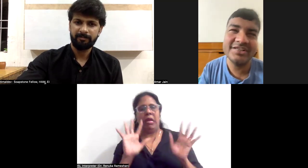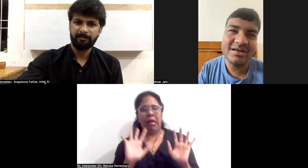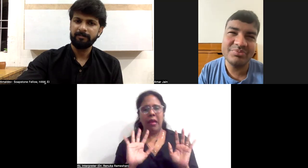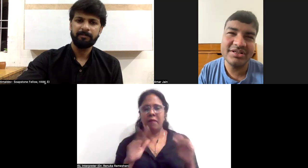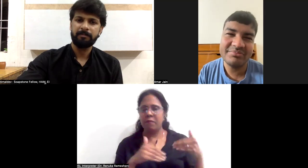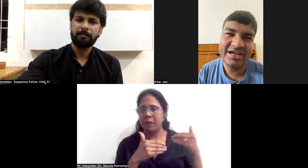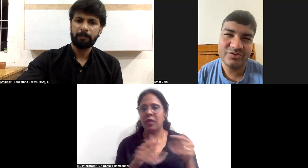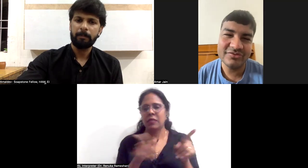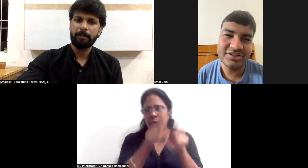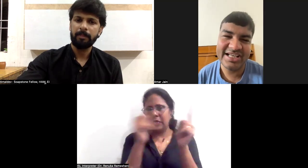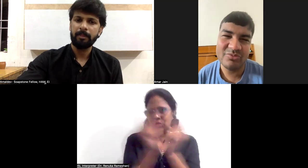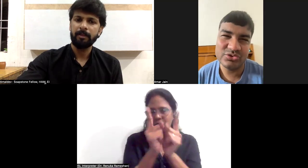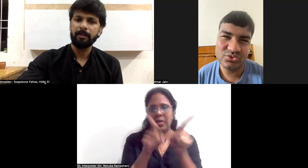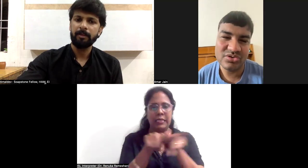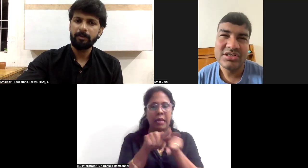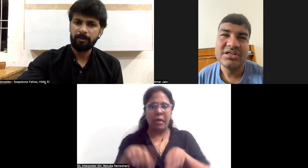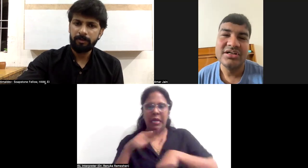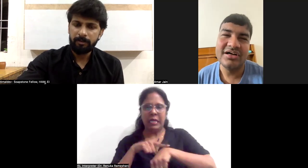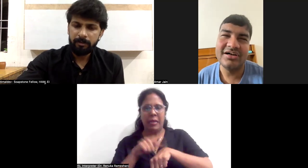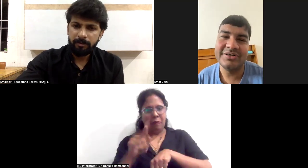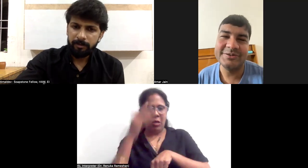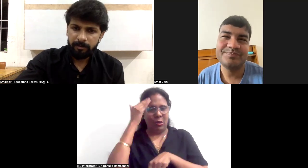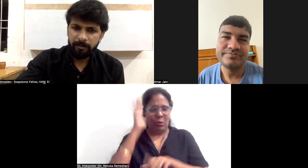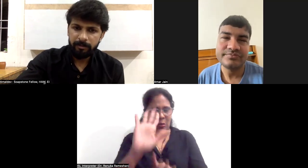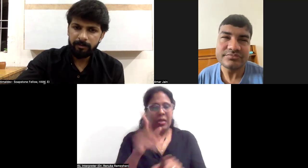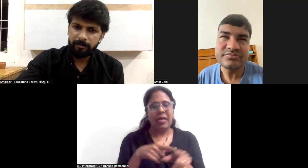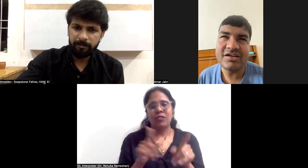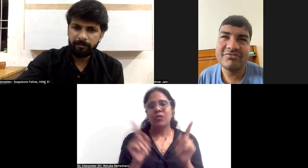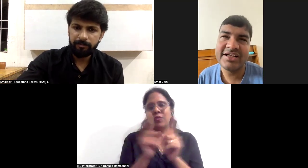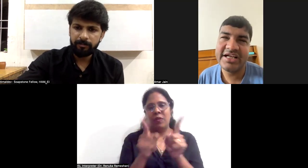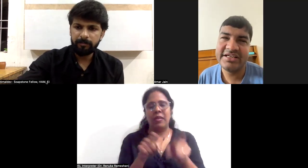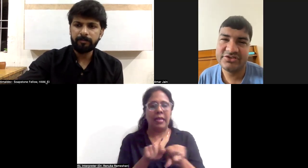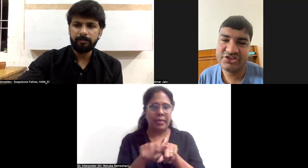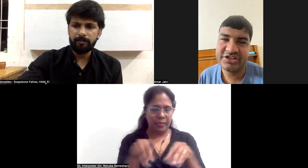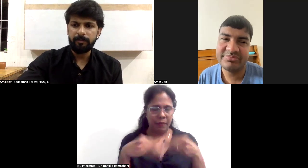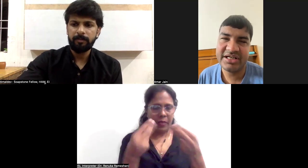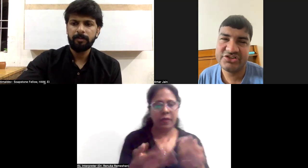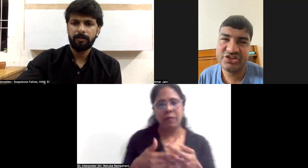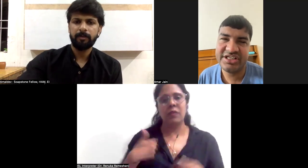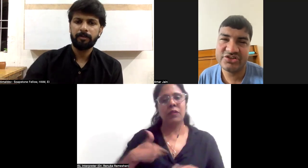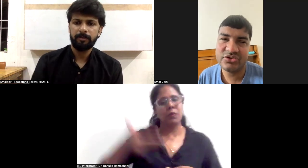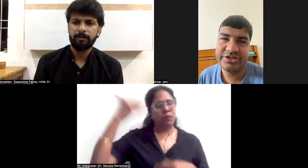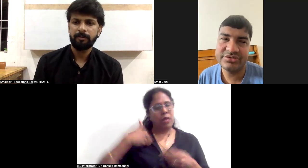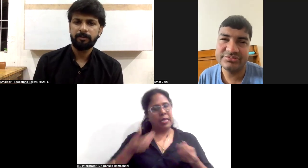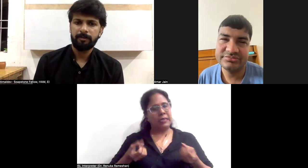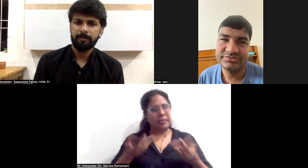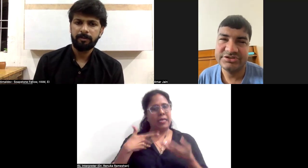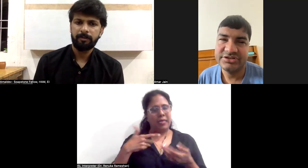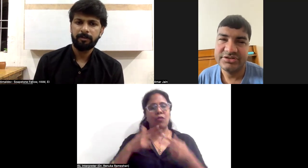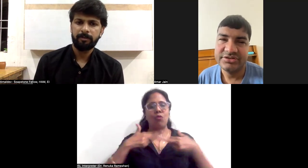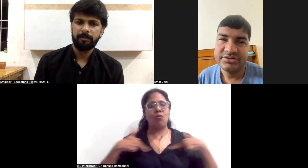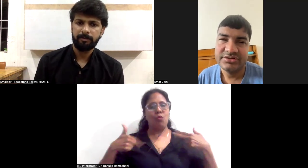small example, and I'm mindful of the time also. Uh, when I started my journey as a lawyer,